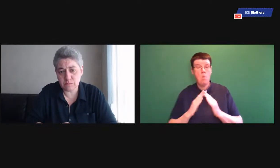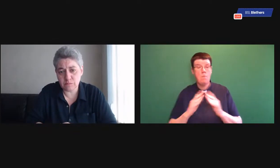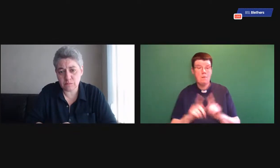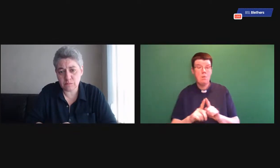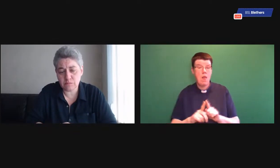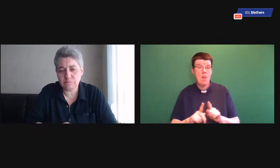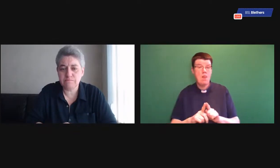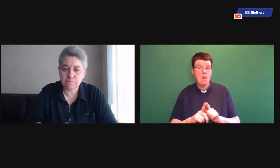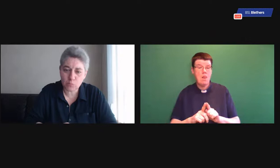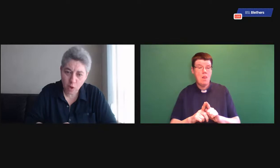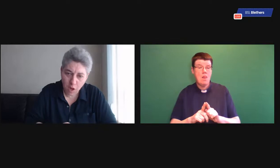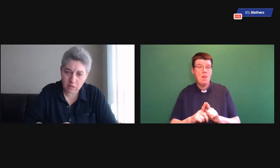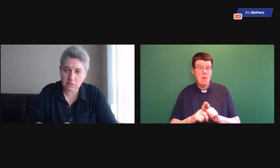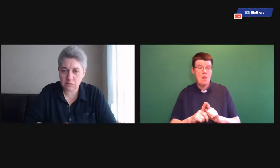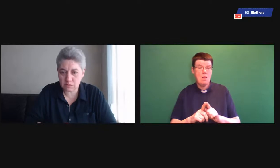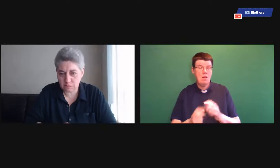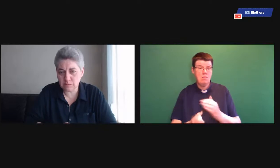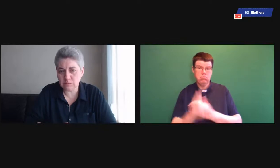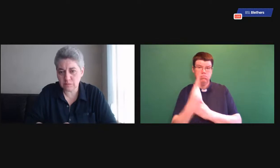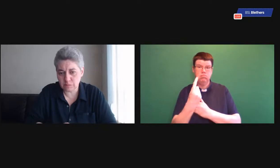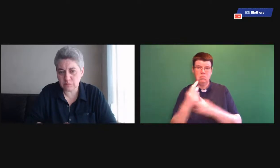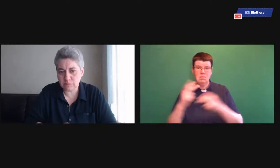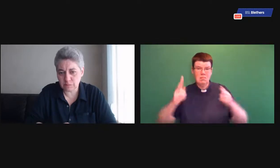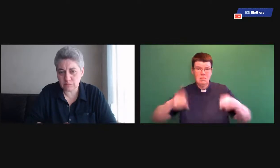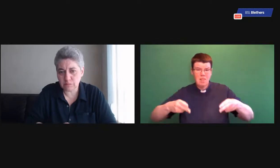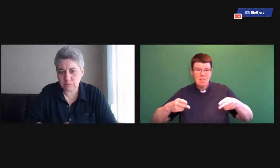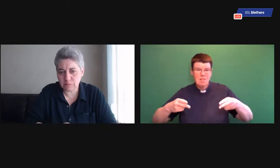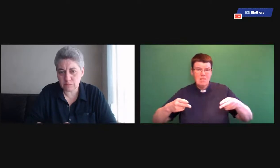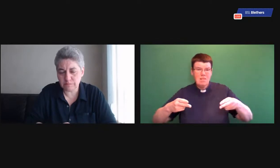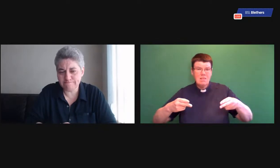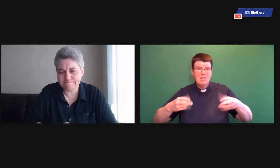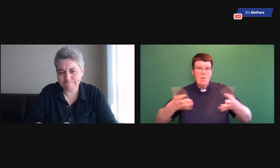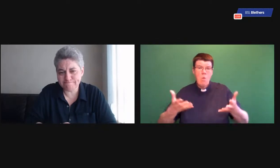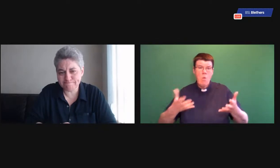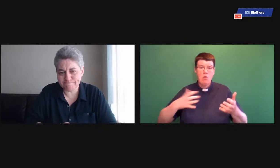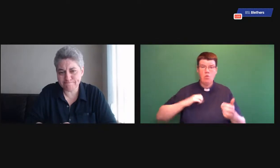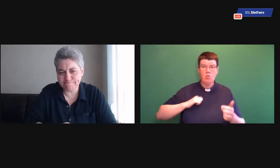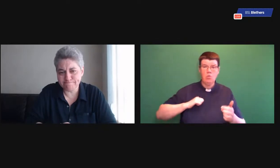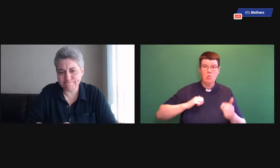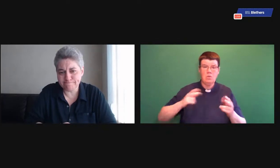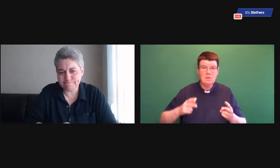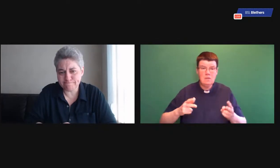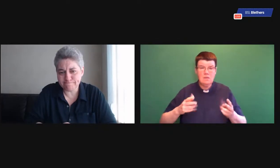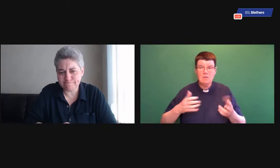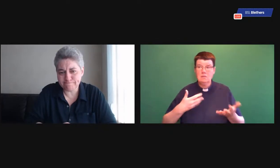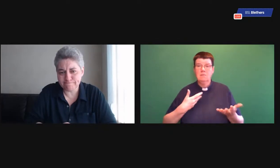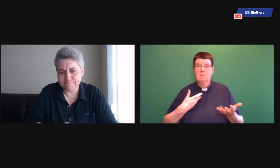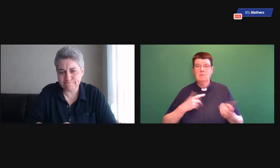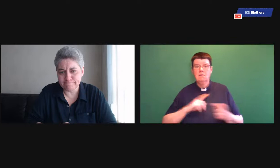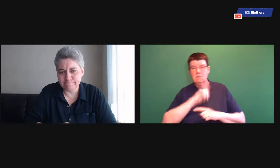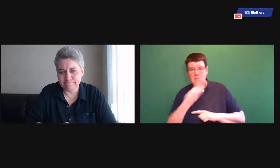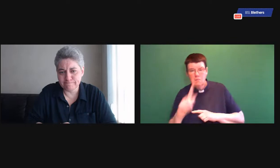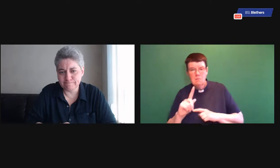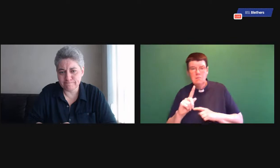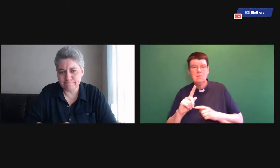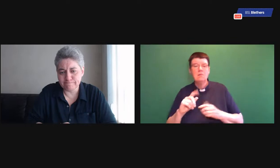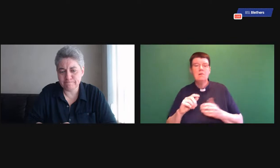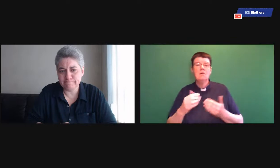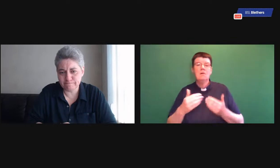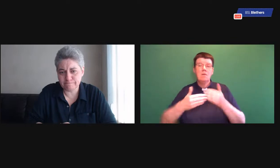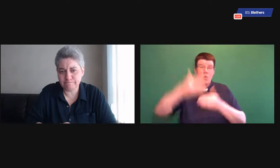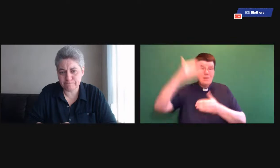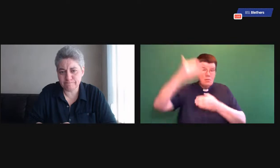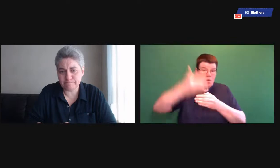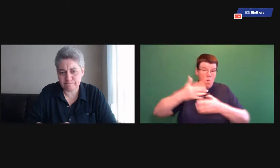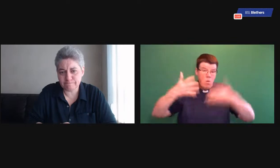anything. So I also visited deaf people in their own home. I can remember maybe someone who had passed